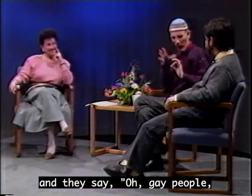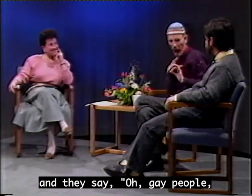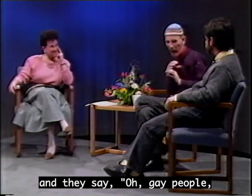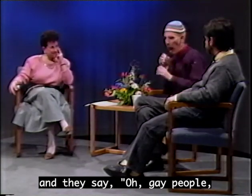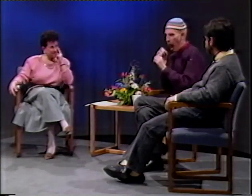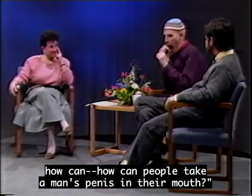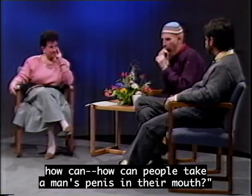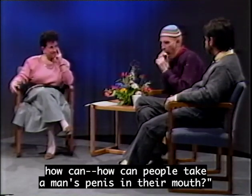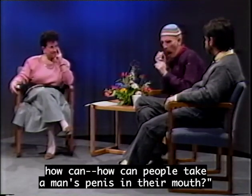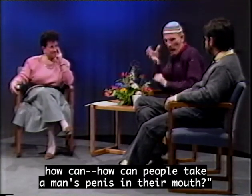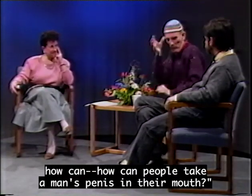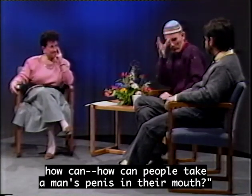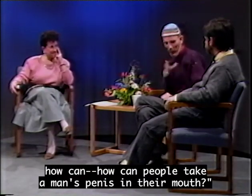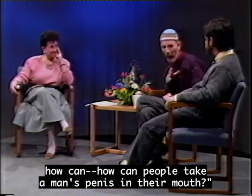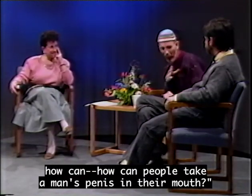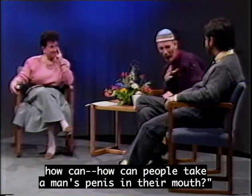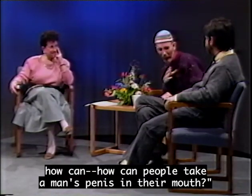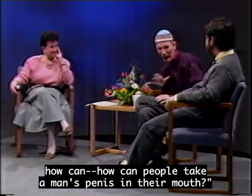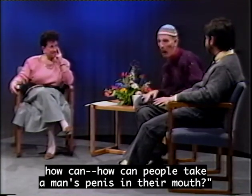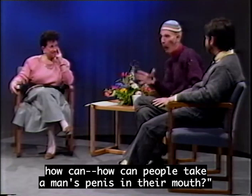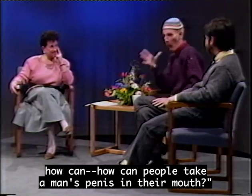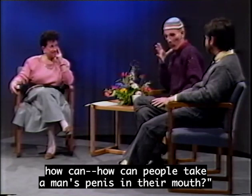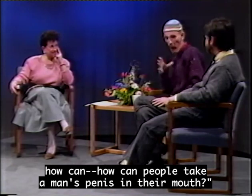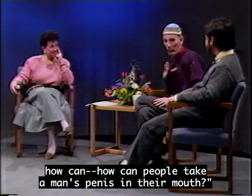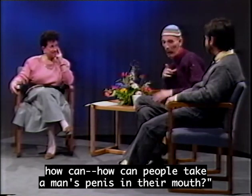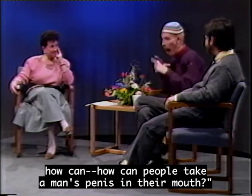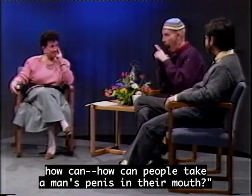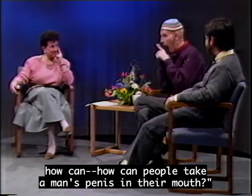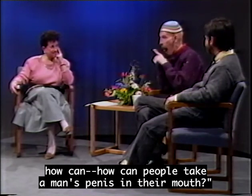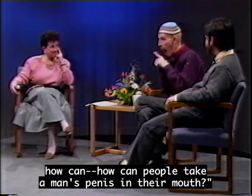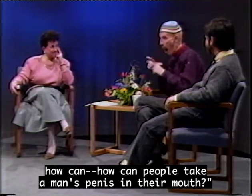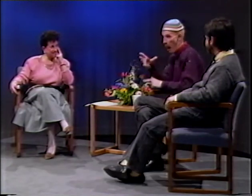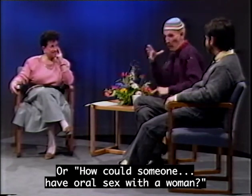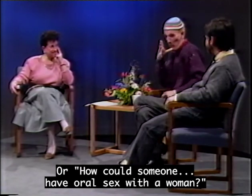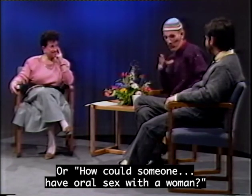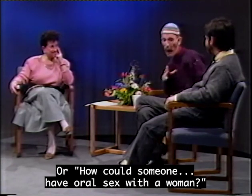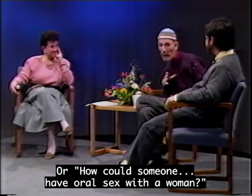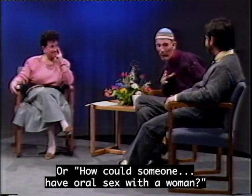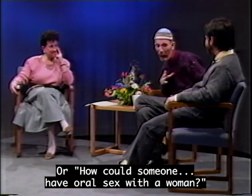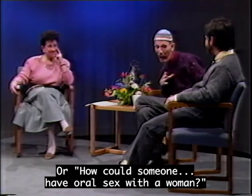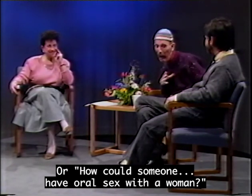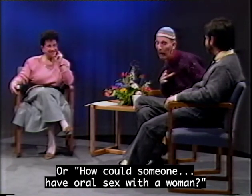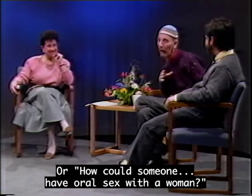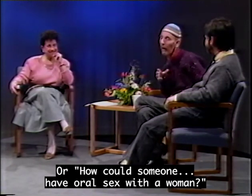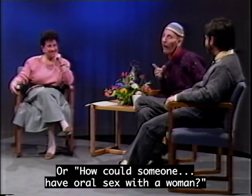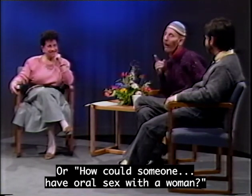gay people, how can people take a man's penis in their mouth? Or how can someone